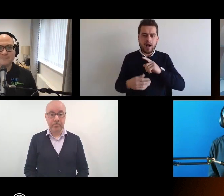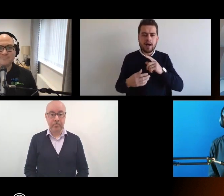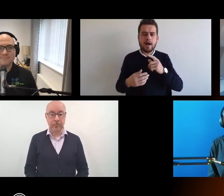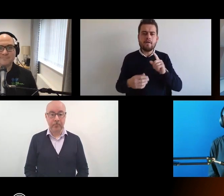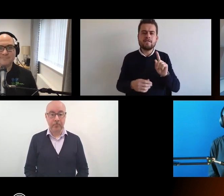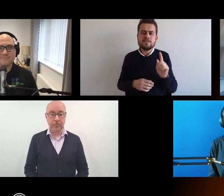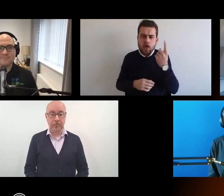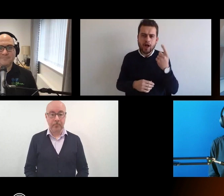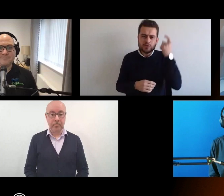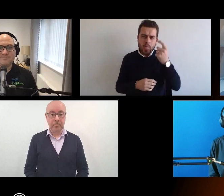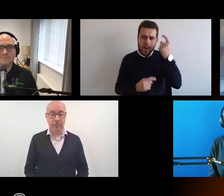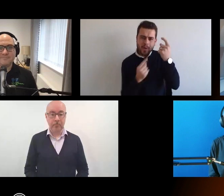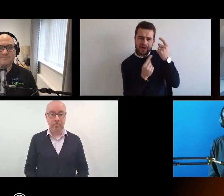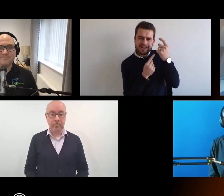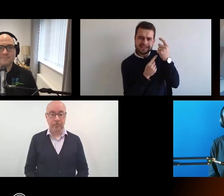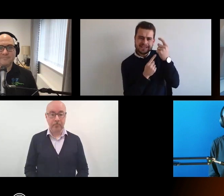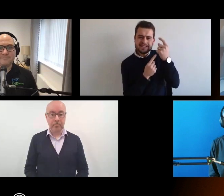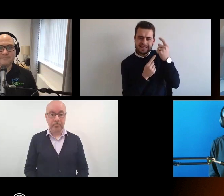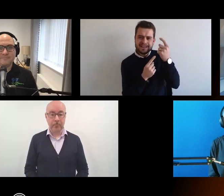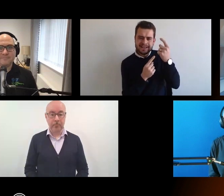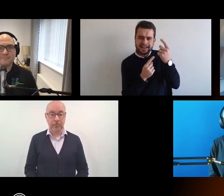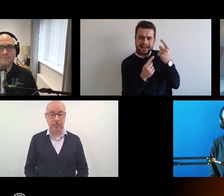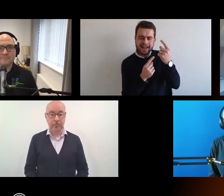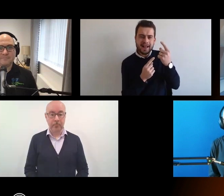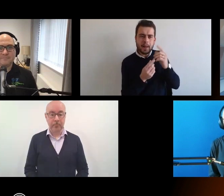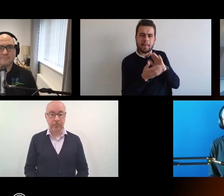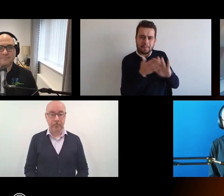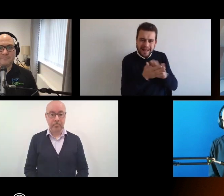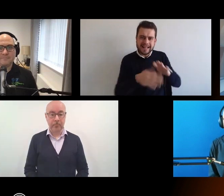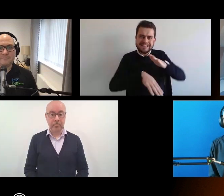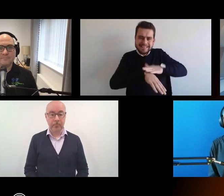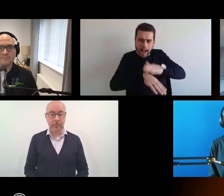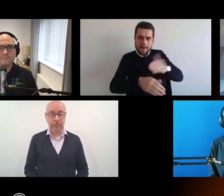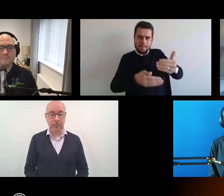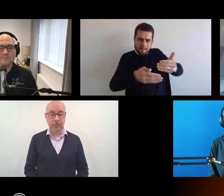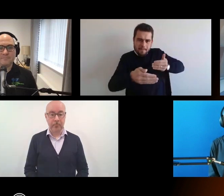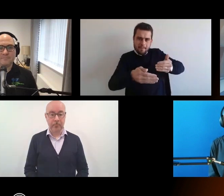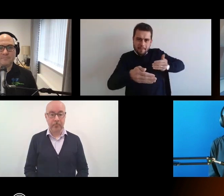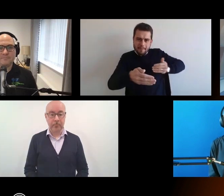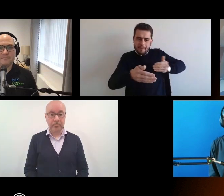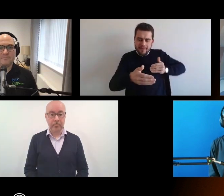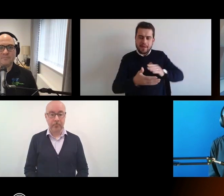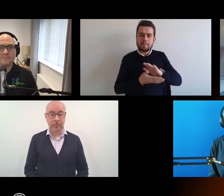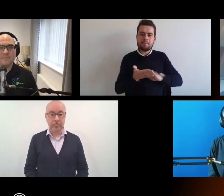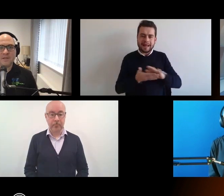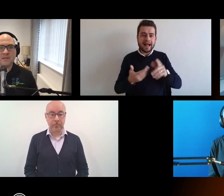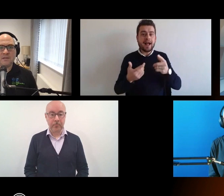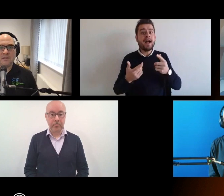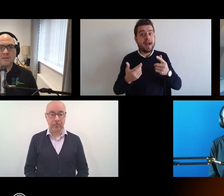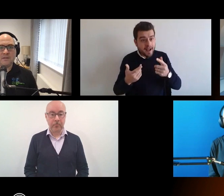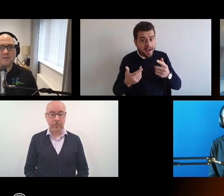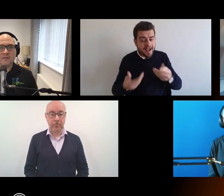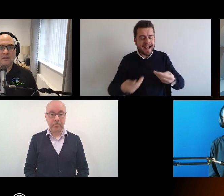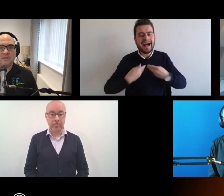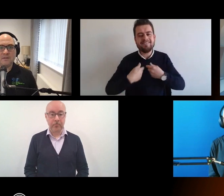time. And that's why we want it to be a first thought about providing access in